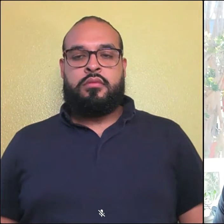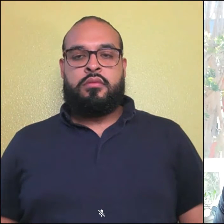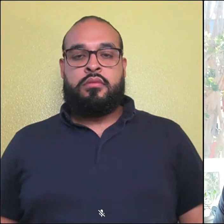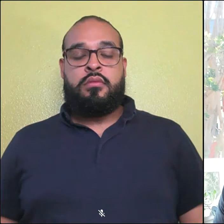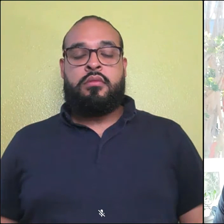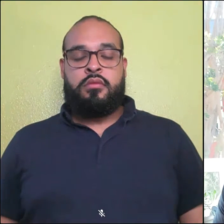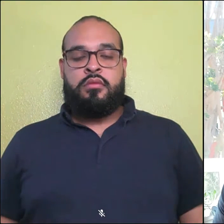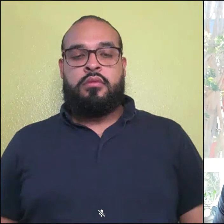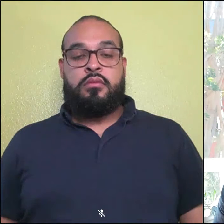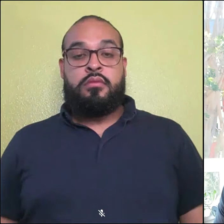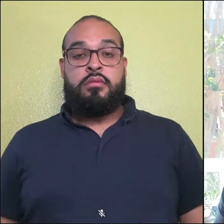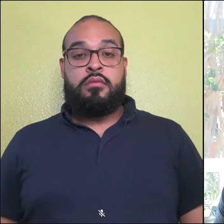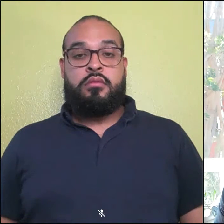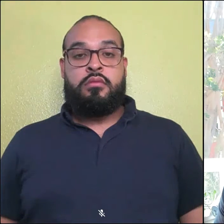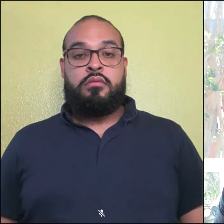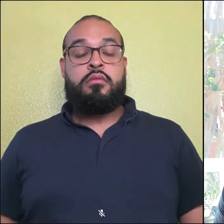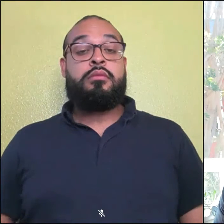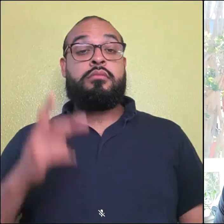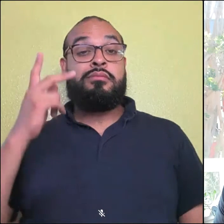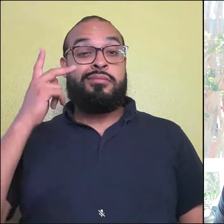And I see him crouched over